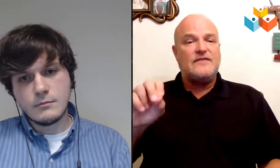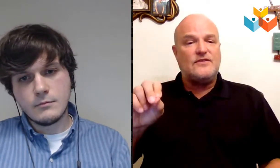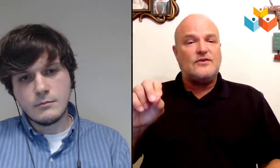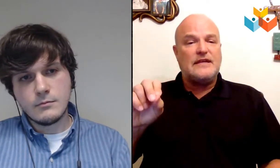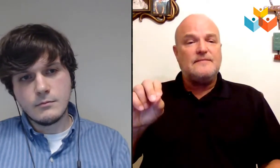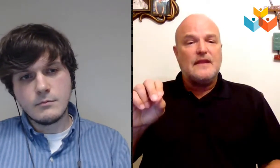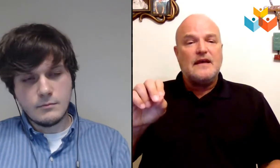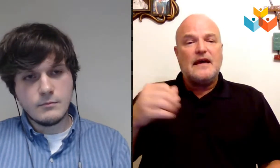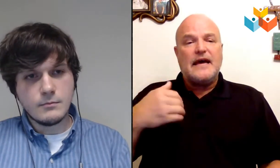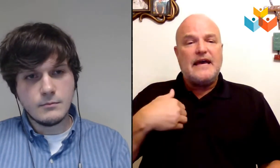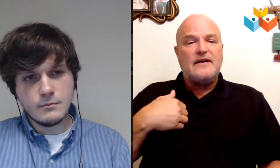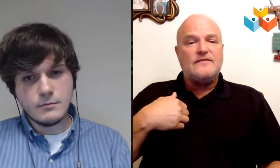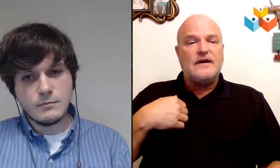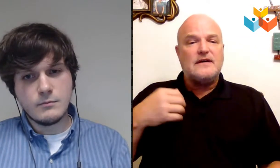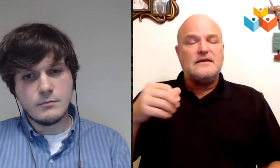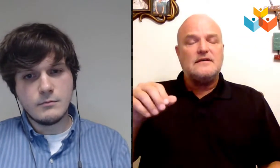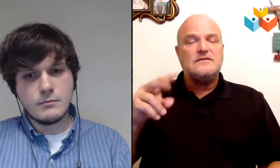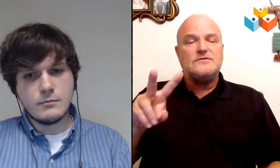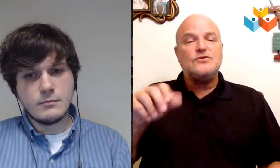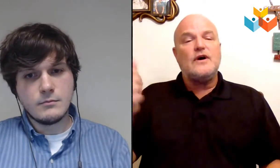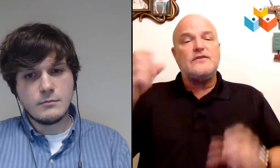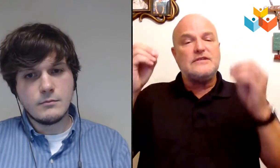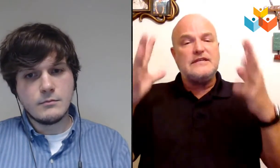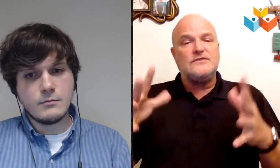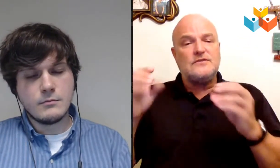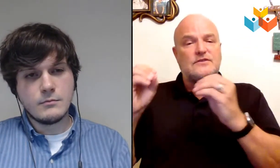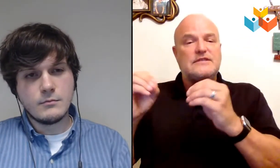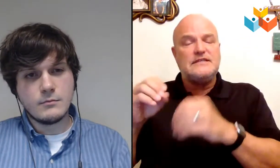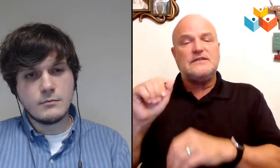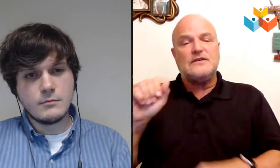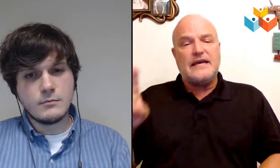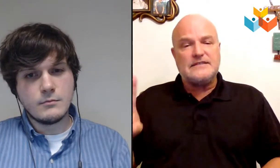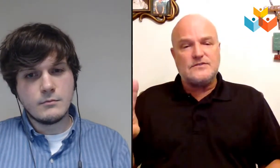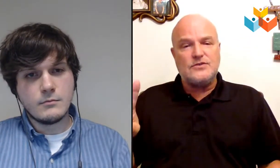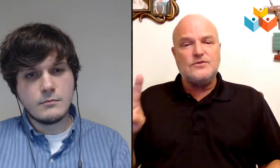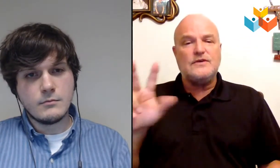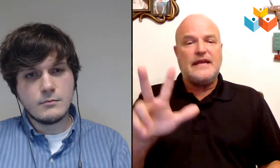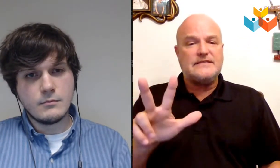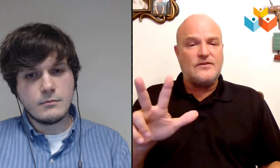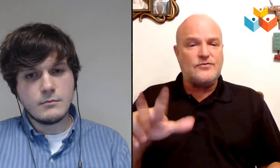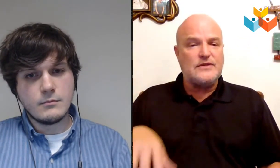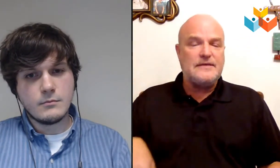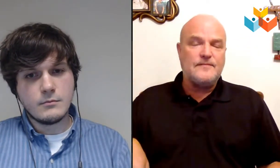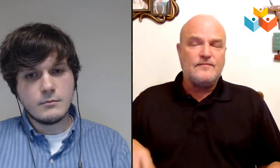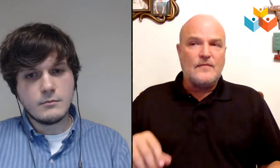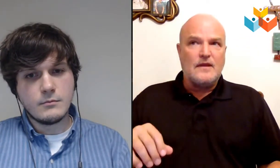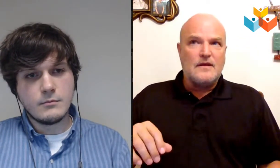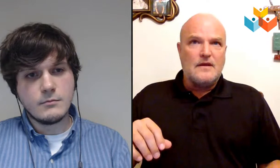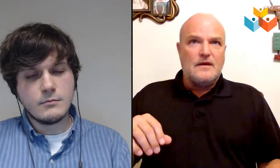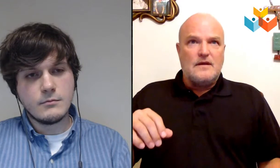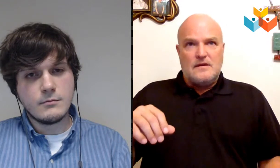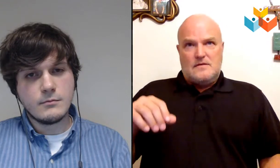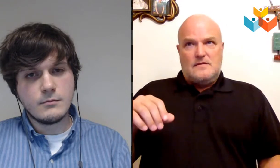6 to 7:30. I have 2 other teachers that are teaching ASL 2 and ASL 3.